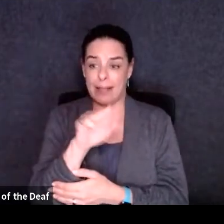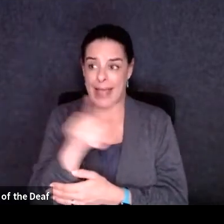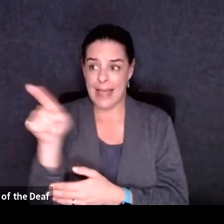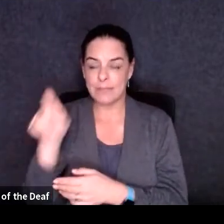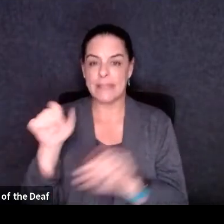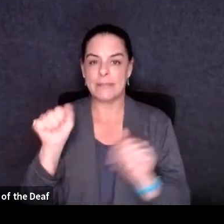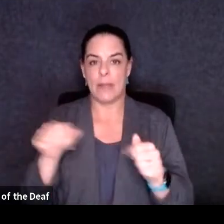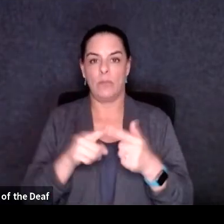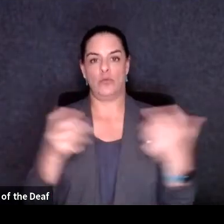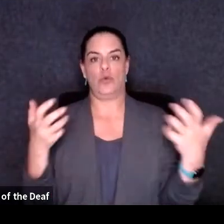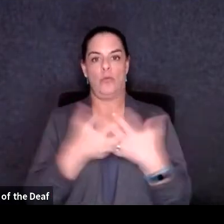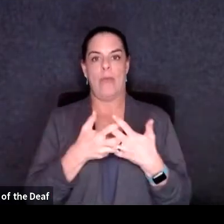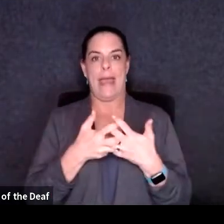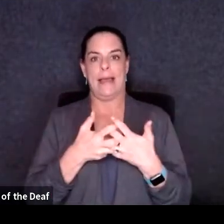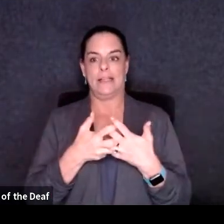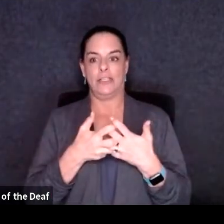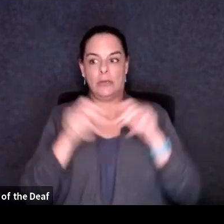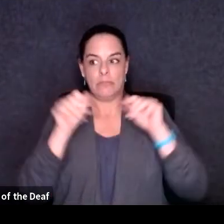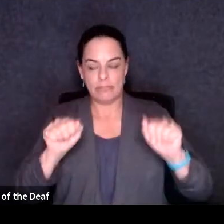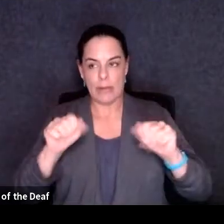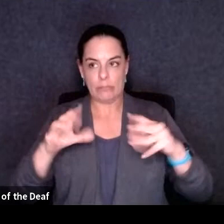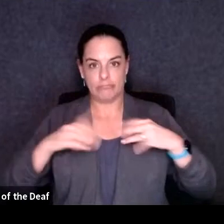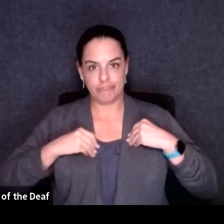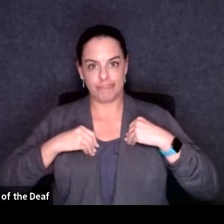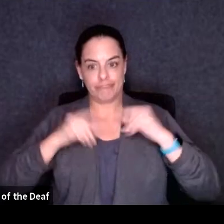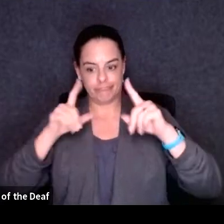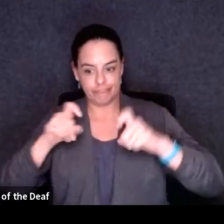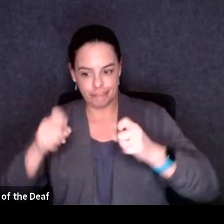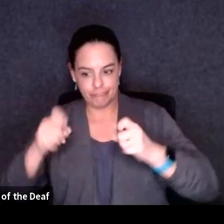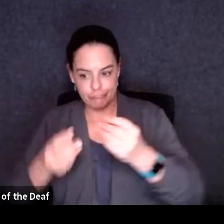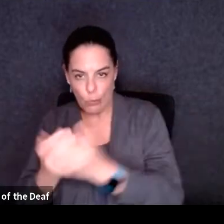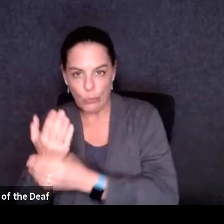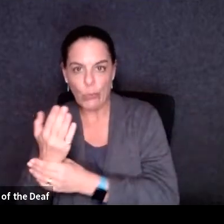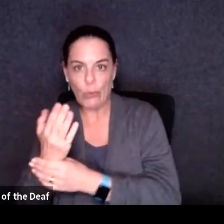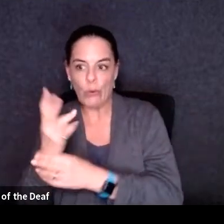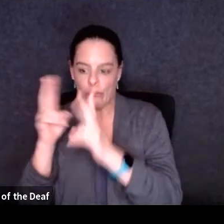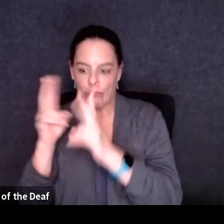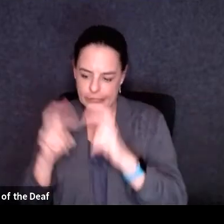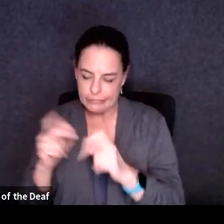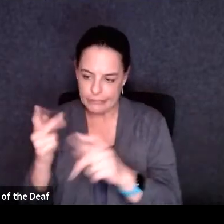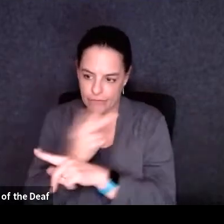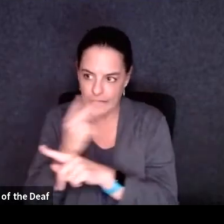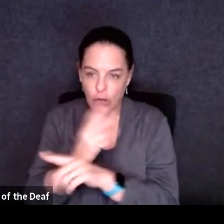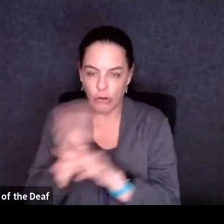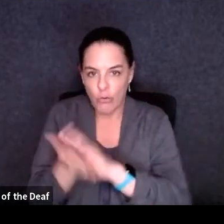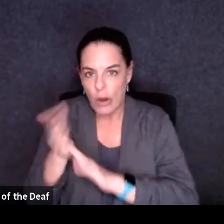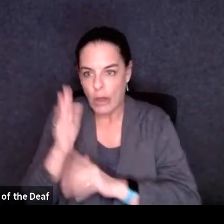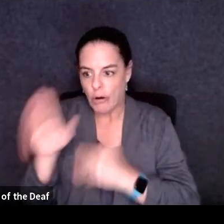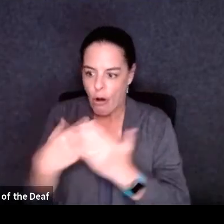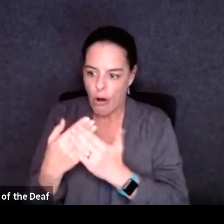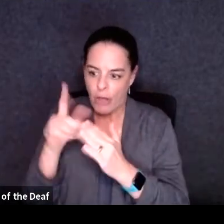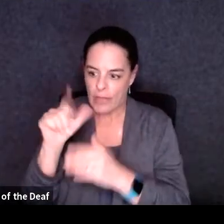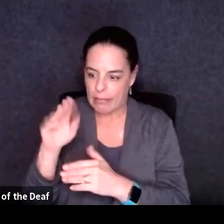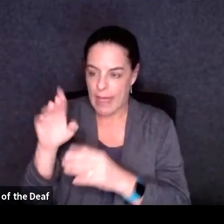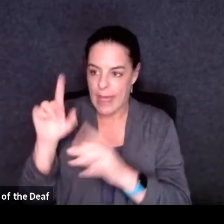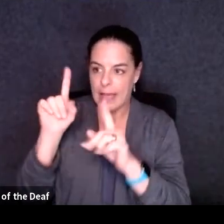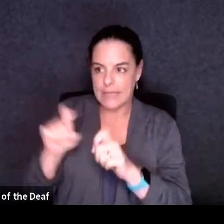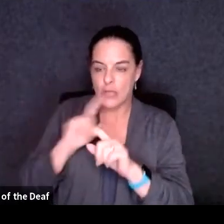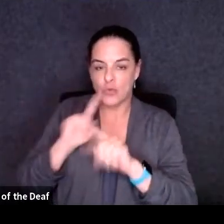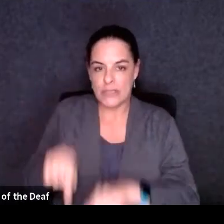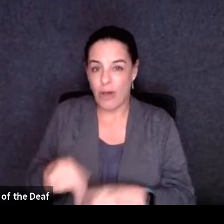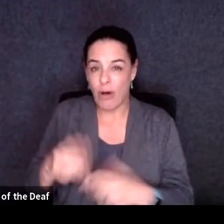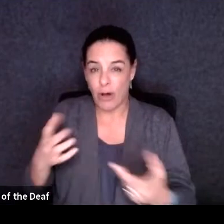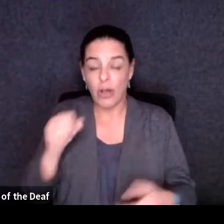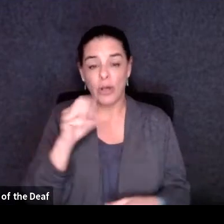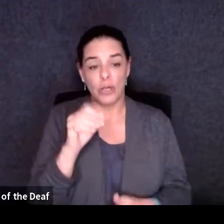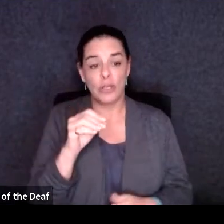that same capacity to put through and actually run all of the labs and get the test results back. And so it's being